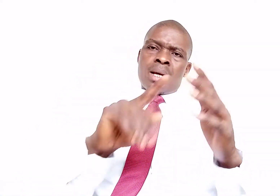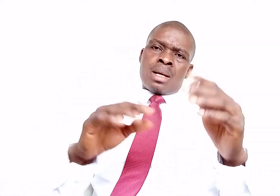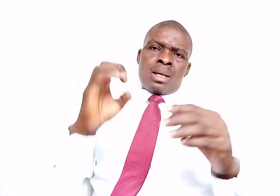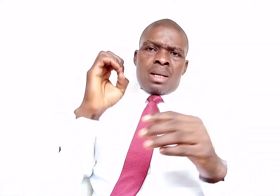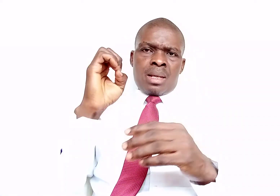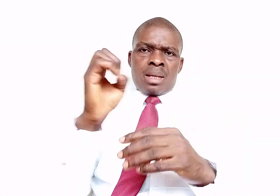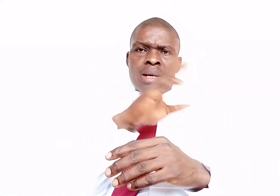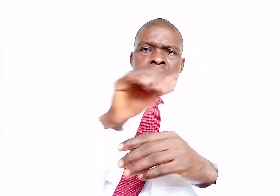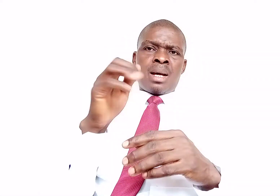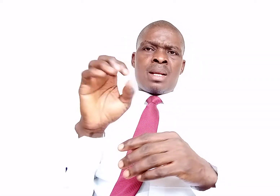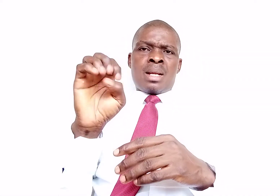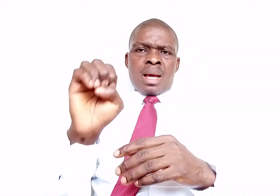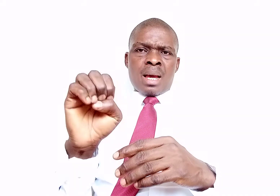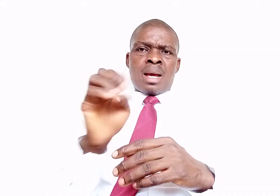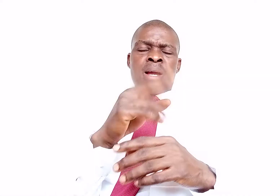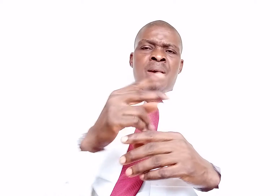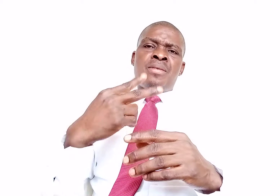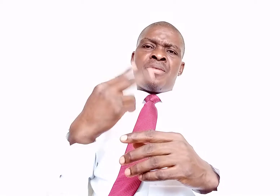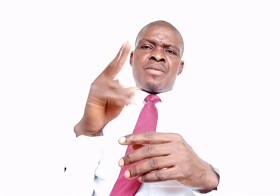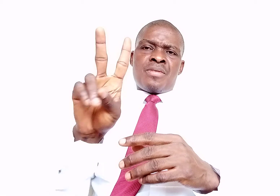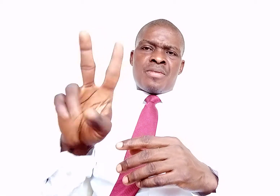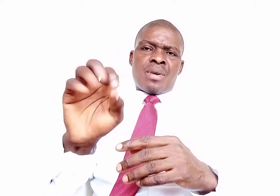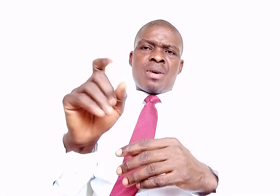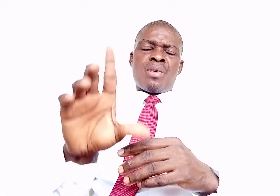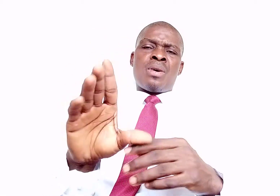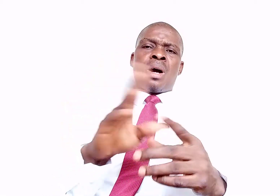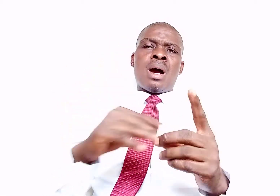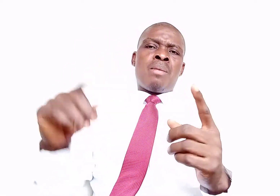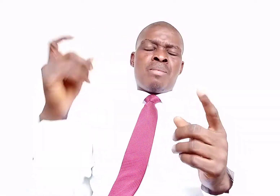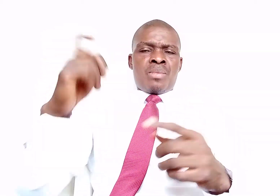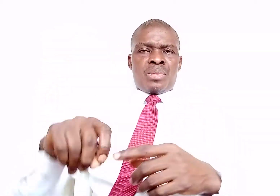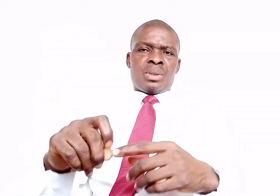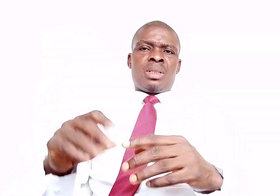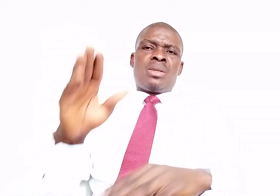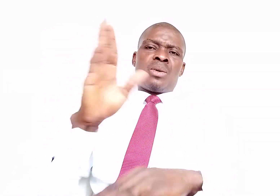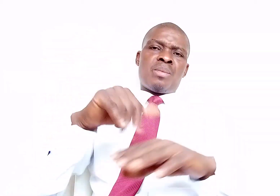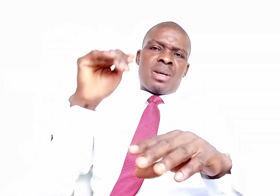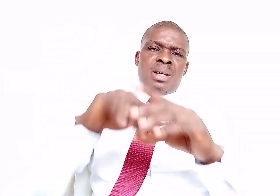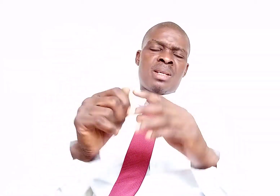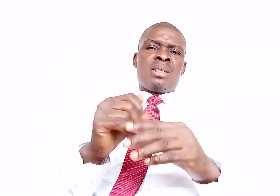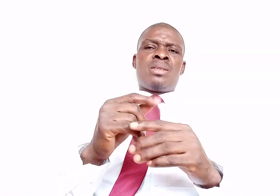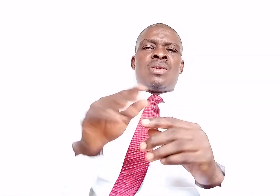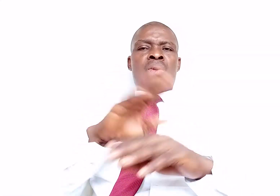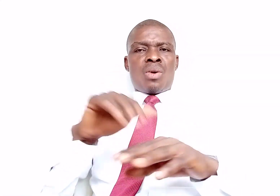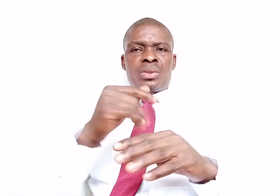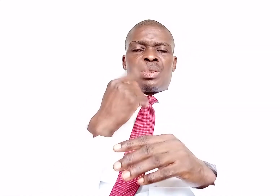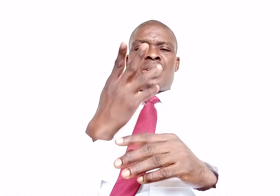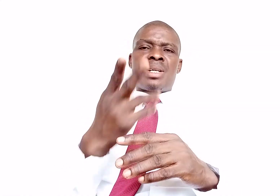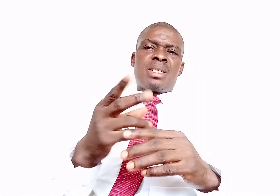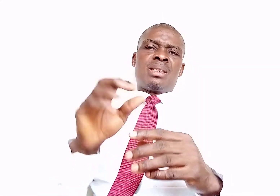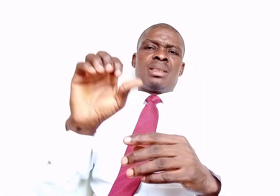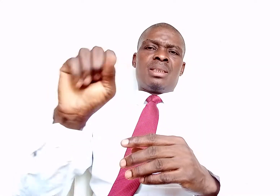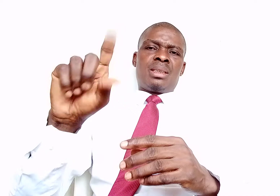E vowel sounds are most commonly found in unstressed syllables.